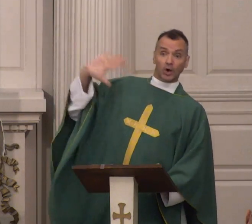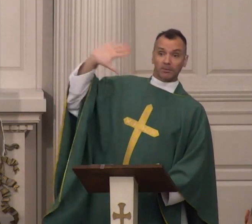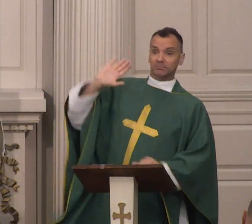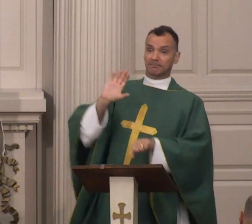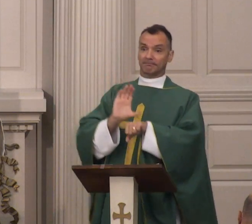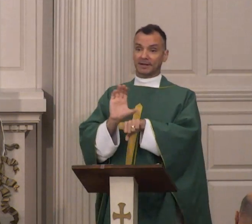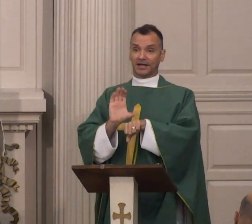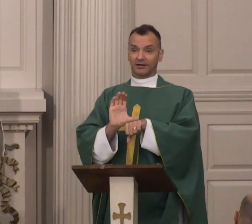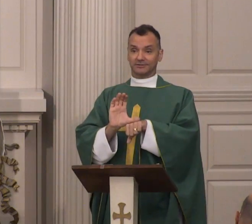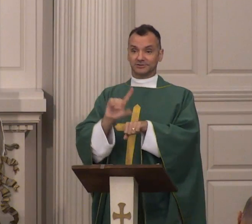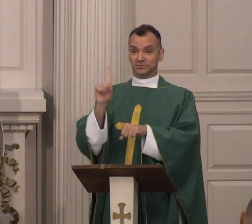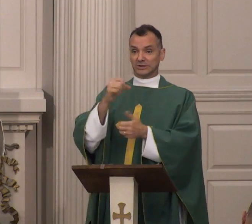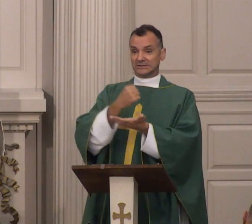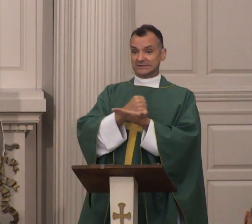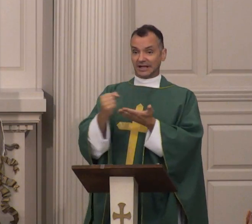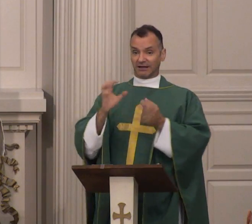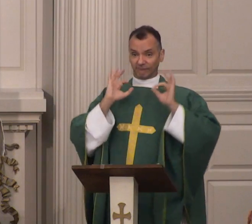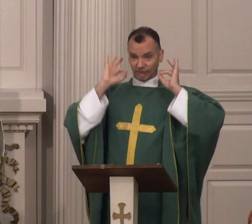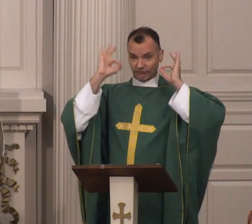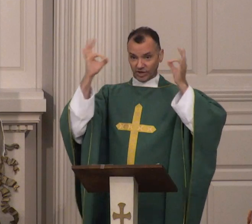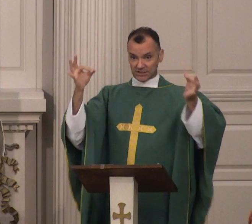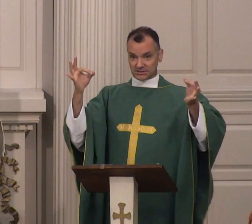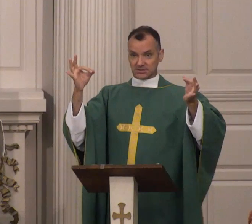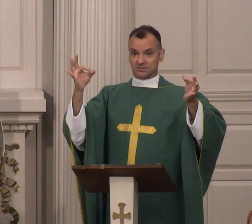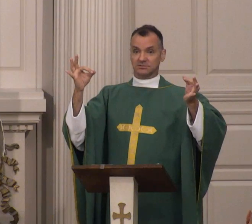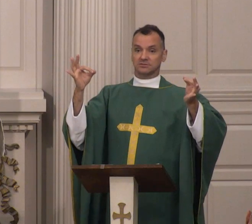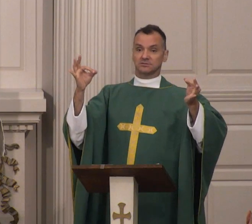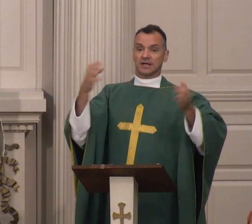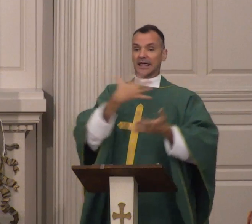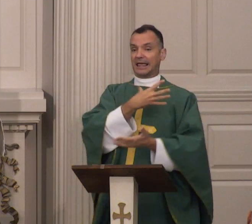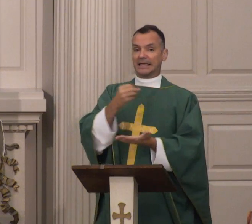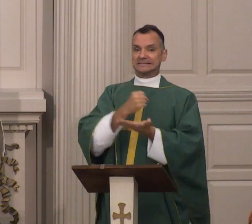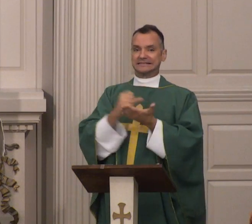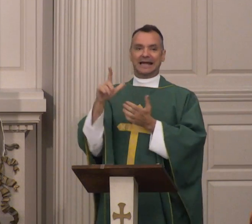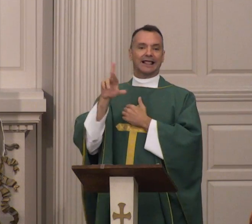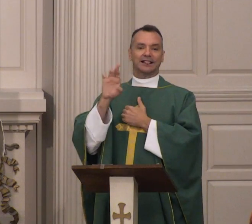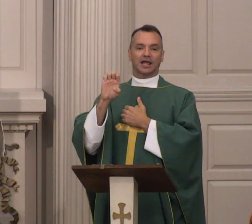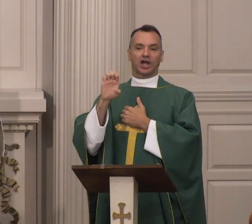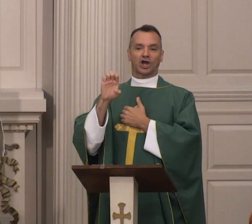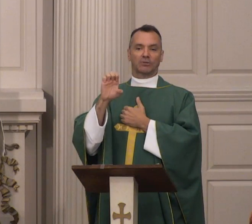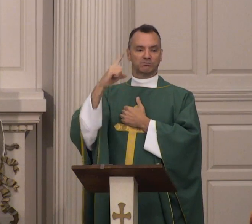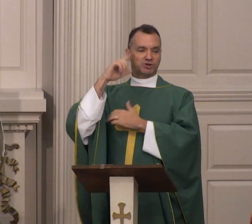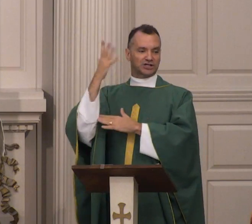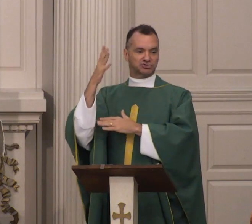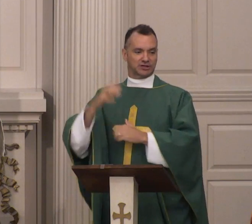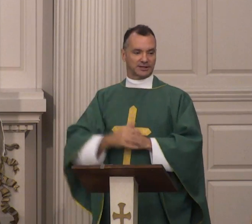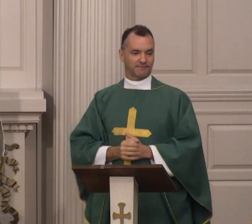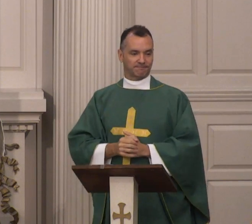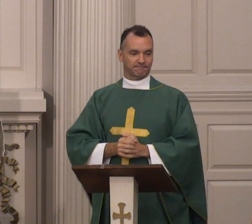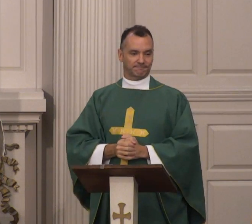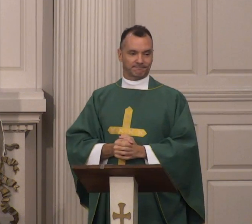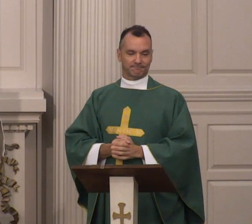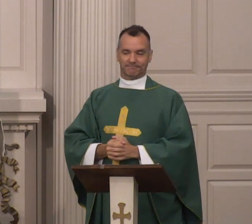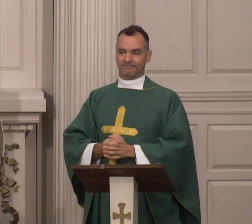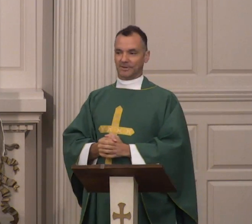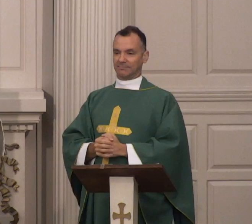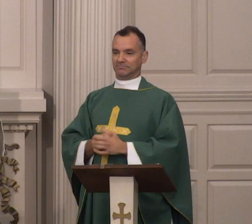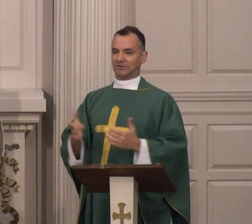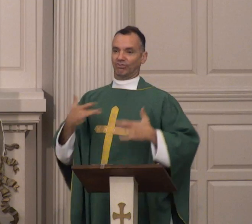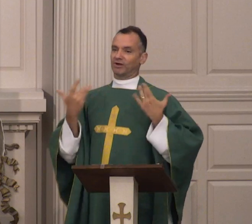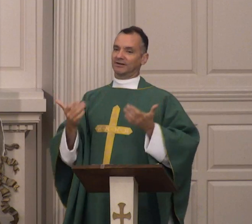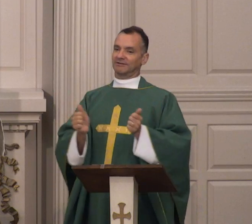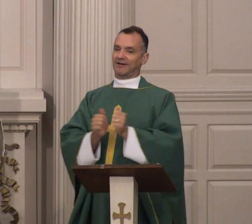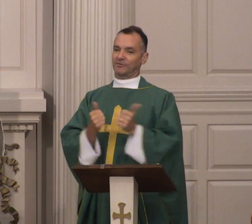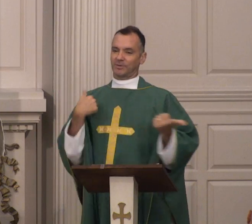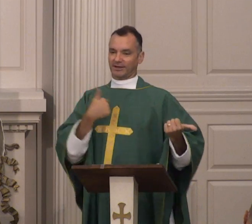my former parish at the Braintree Collaborative of St. Francis of Assisi and St. Clair. Welcome,